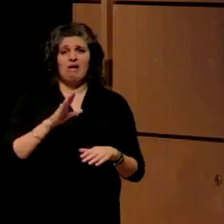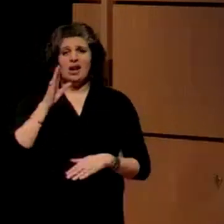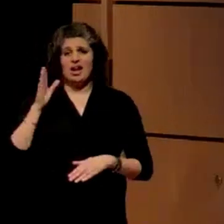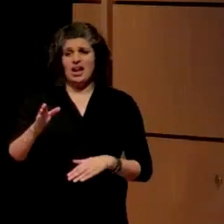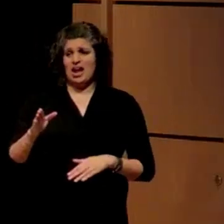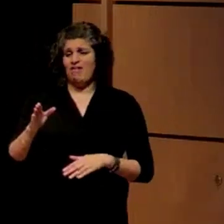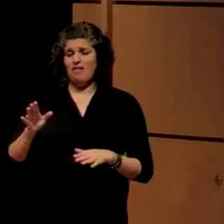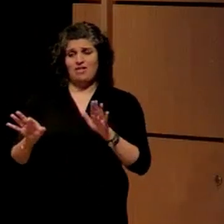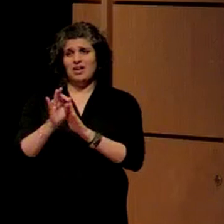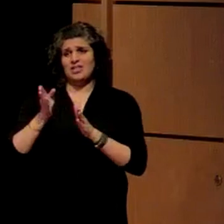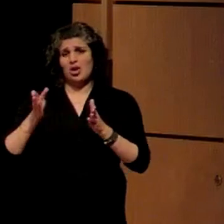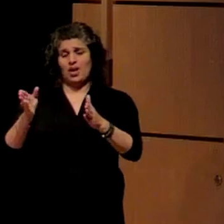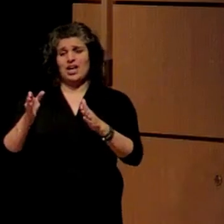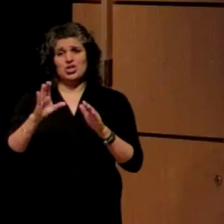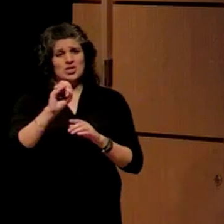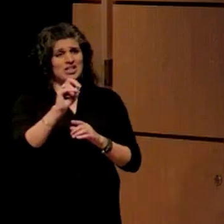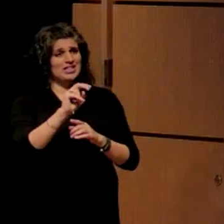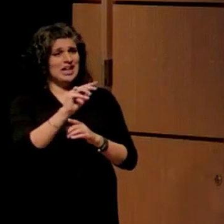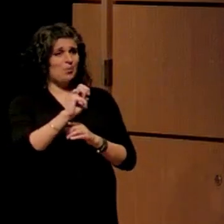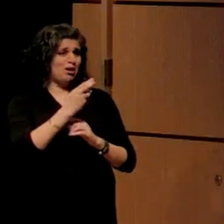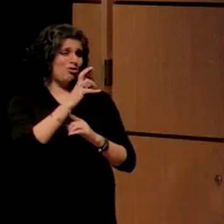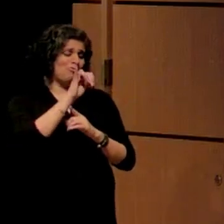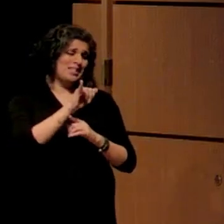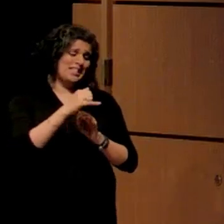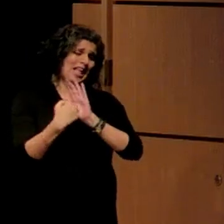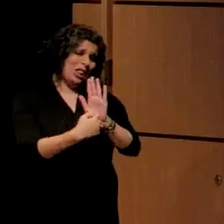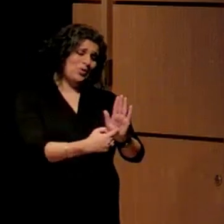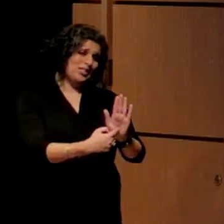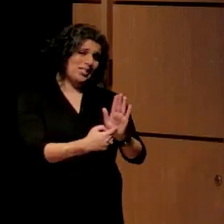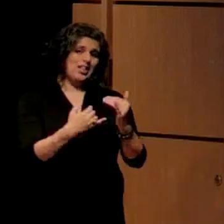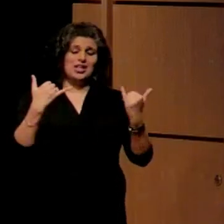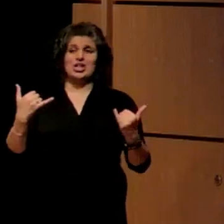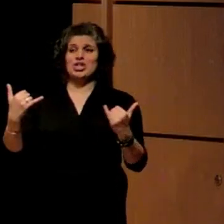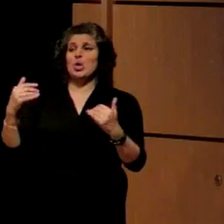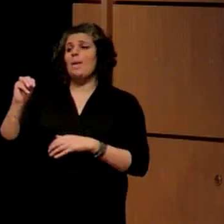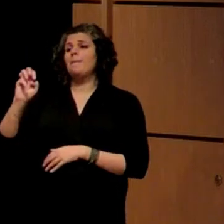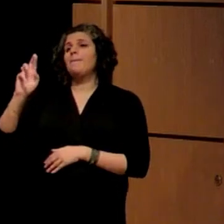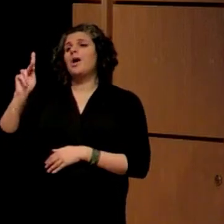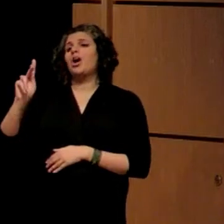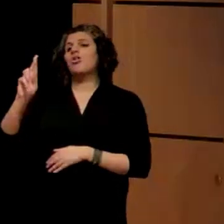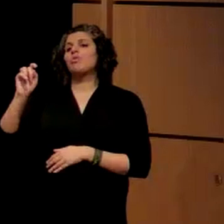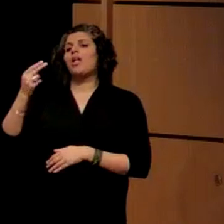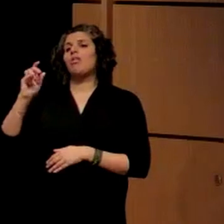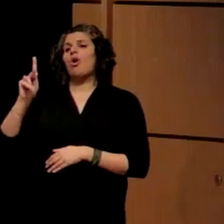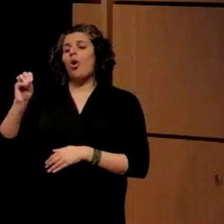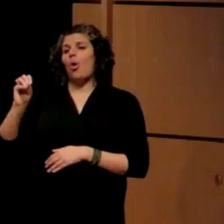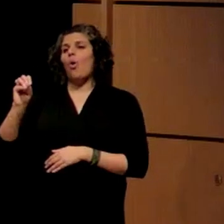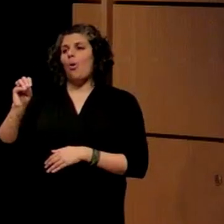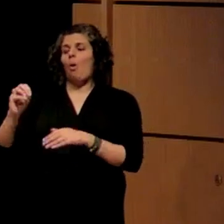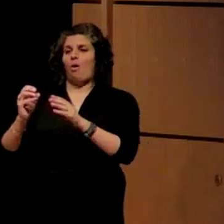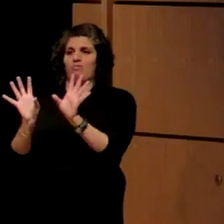even find their way to the contemporary galleries. The new Mark Rothko Pavilion will make our museum more